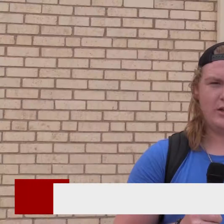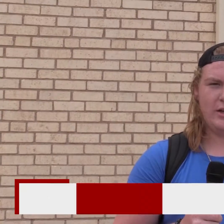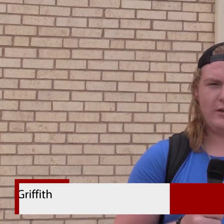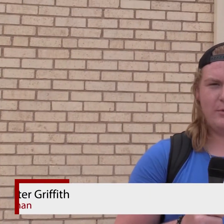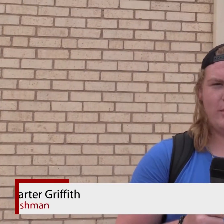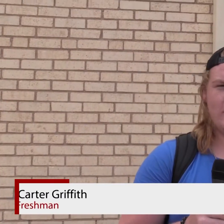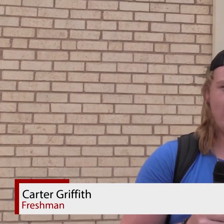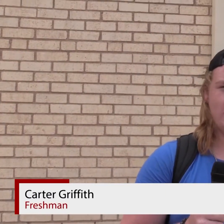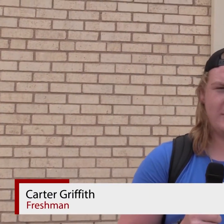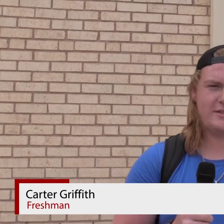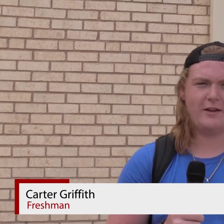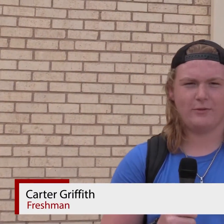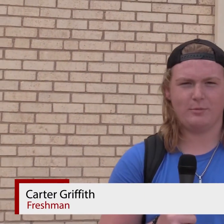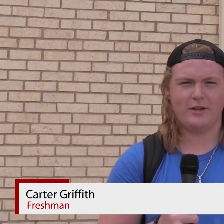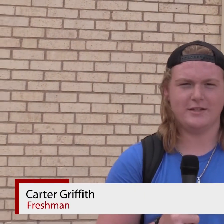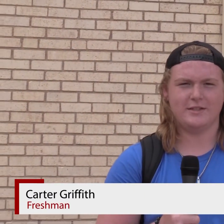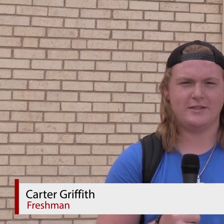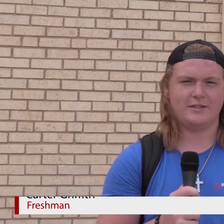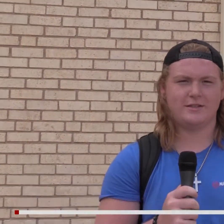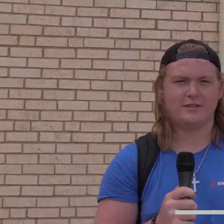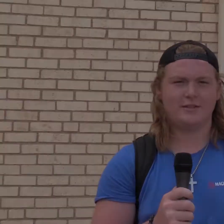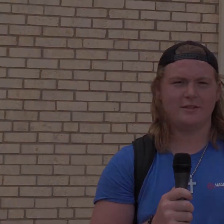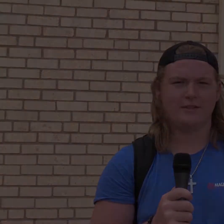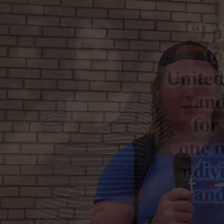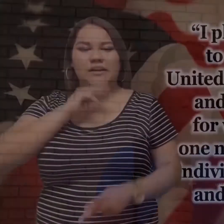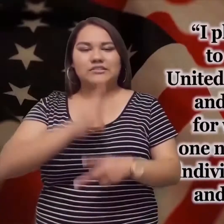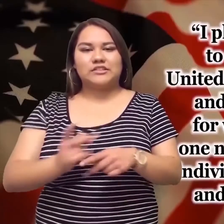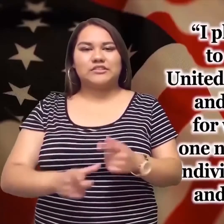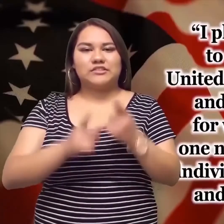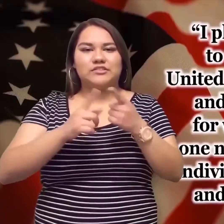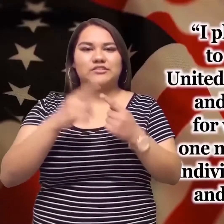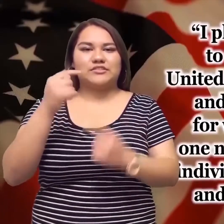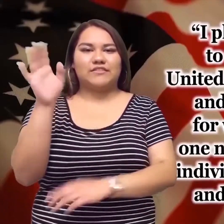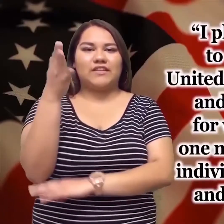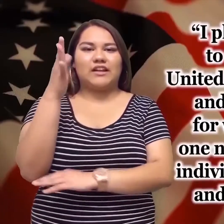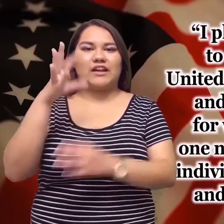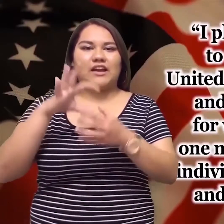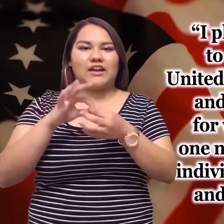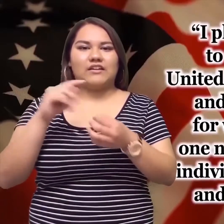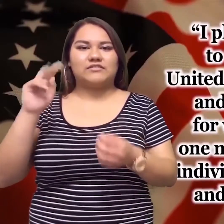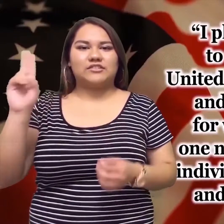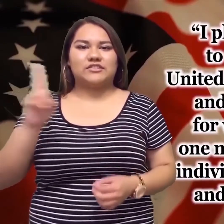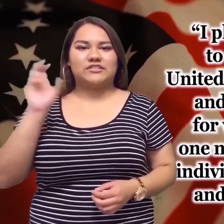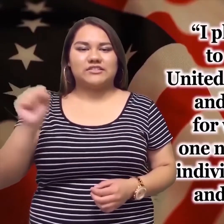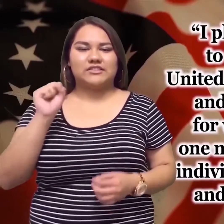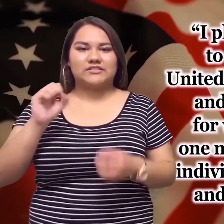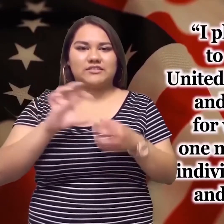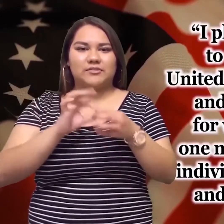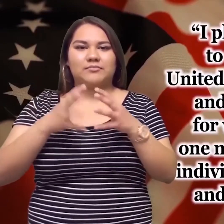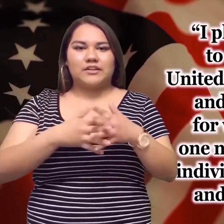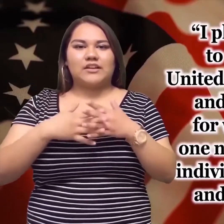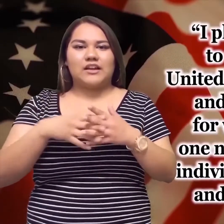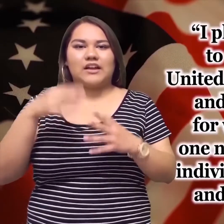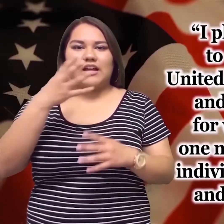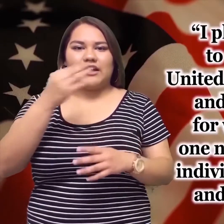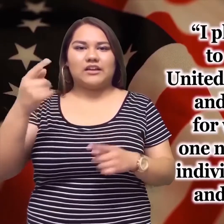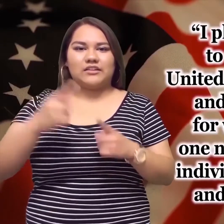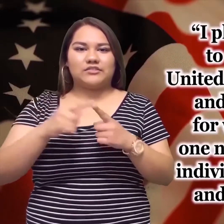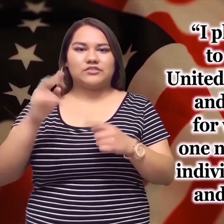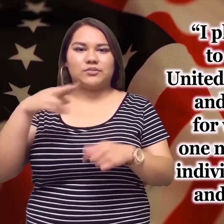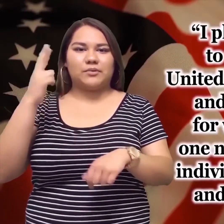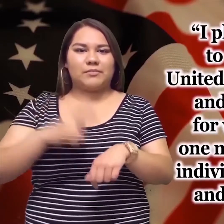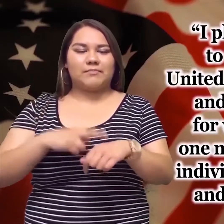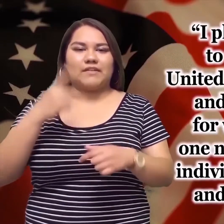good evening Broncos please stand for the pledges I pledge allegiance to the flag of the United States of America